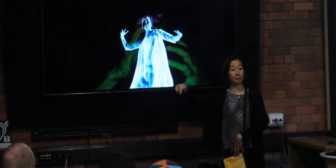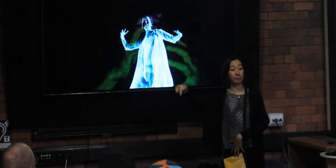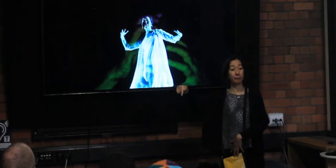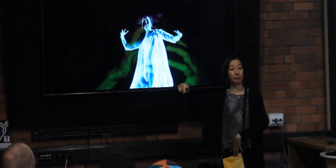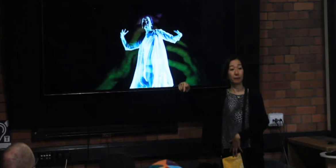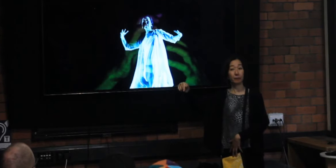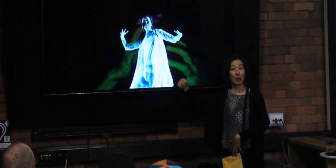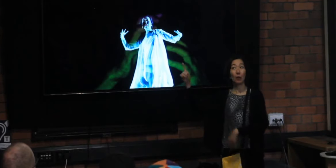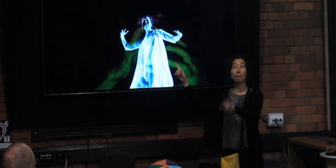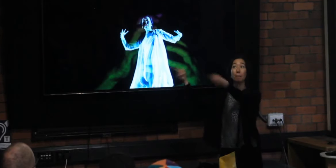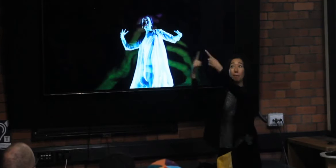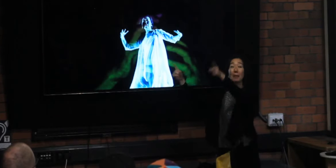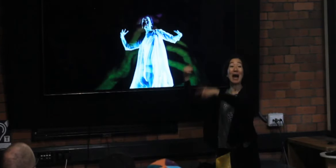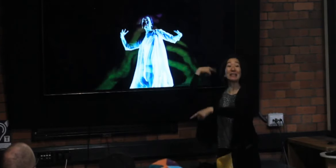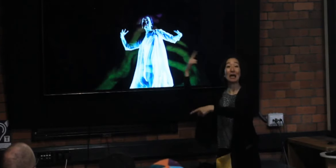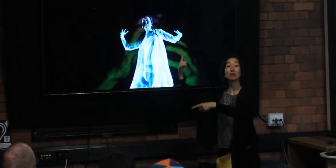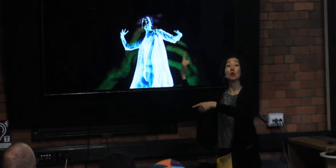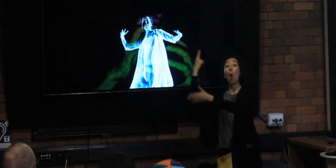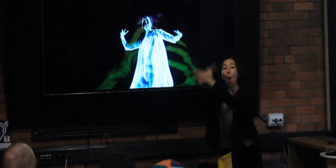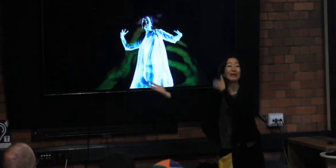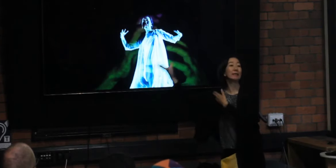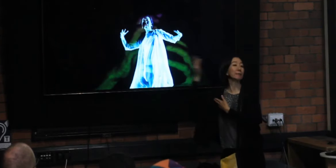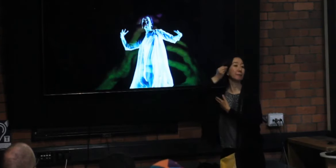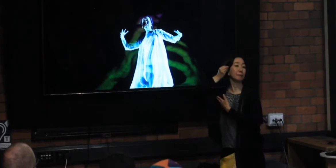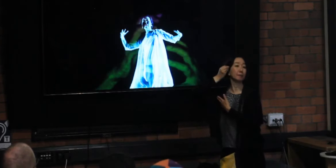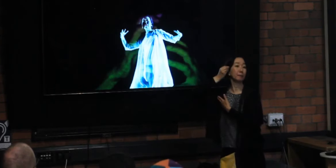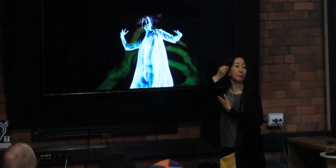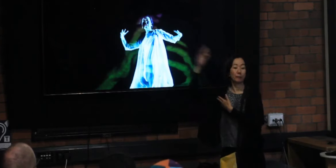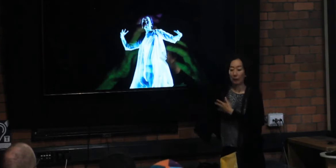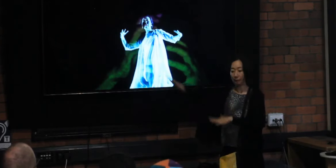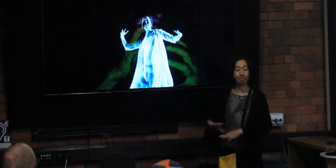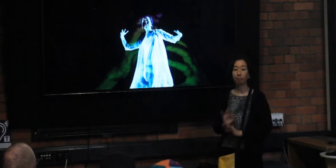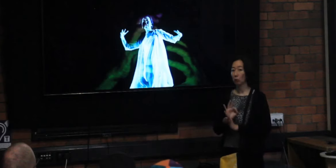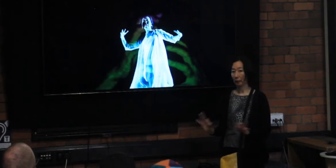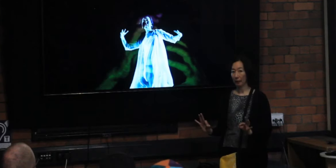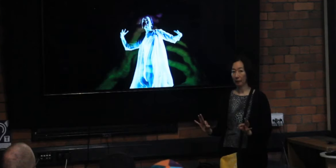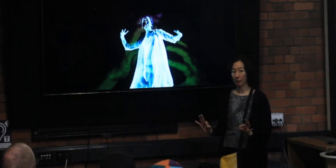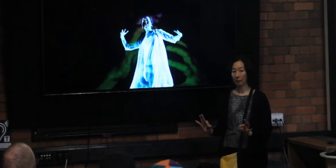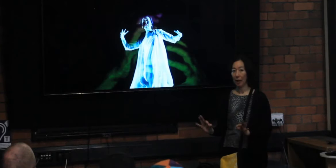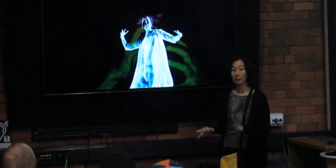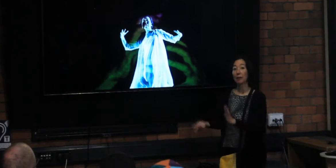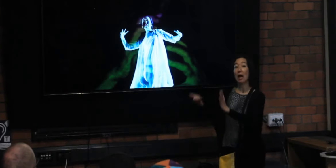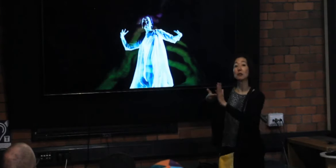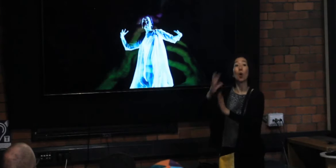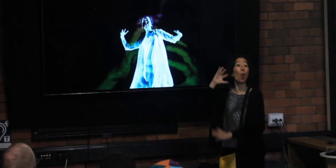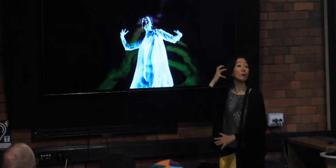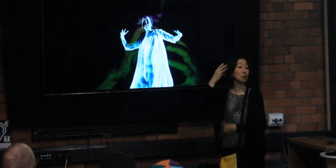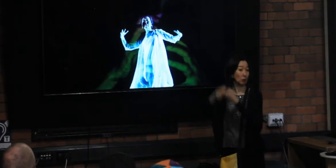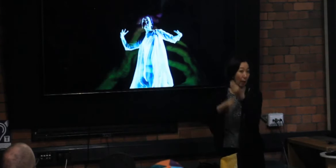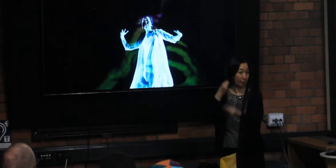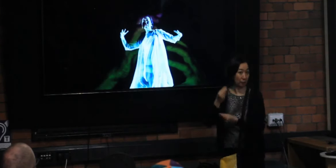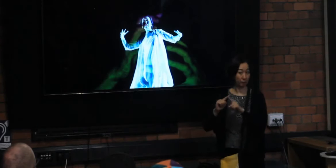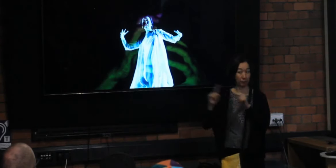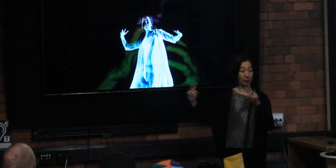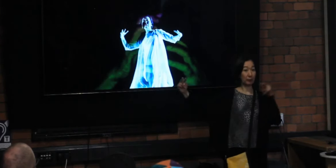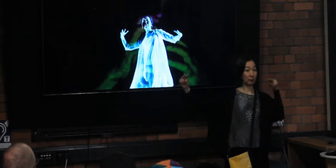But in terms of the live performance, the live stream audience, sorry, you won't be,